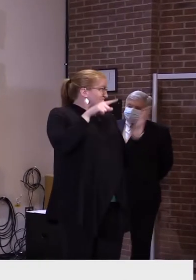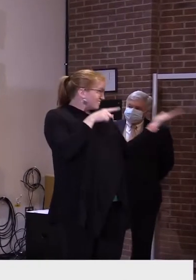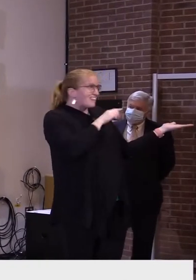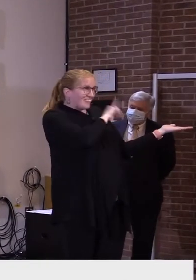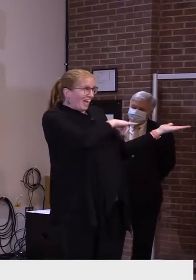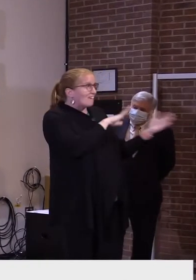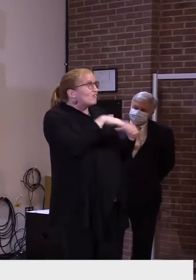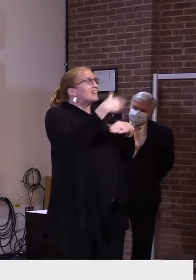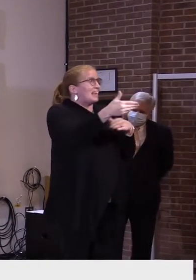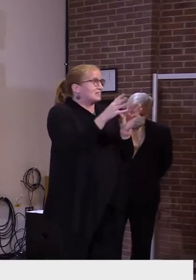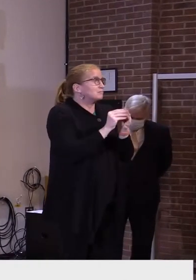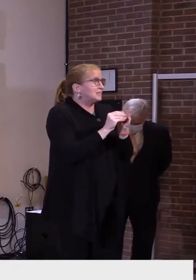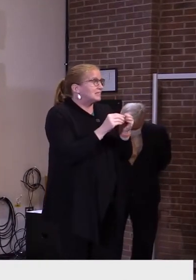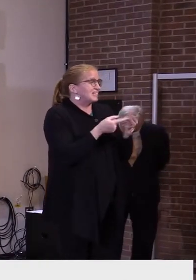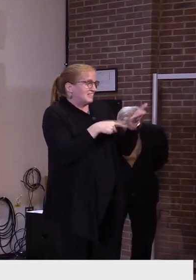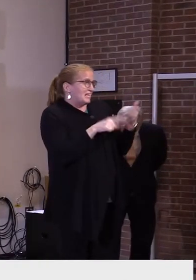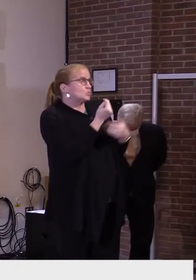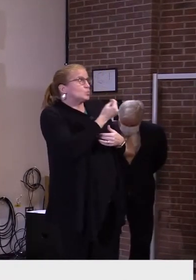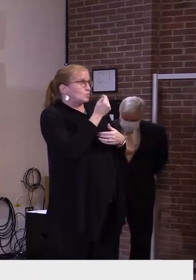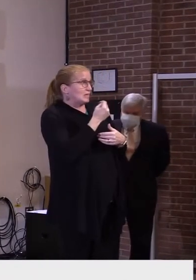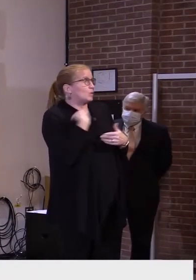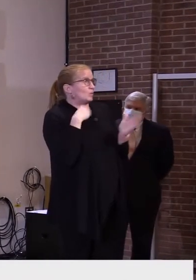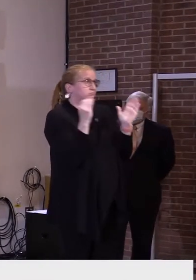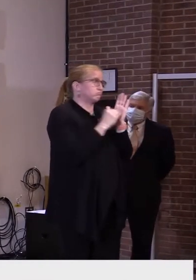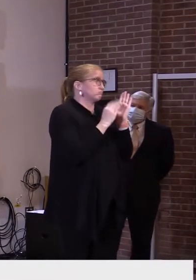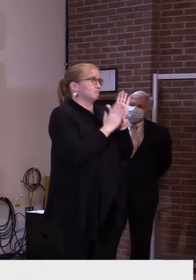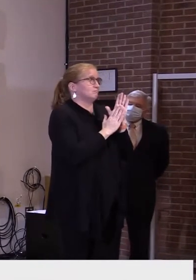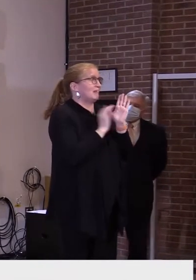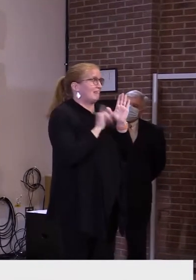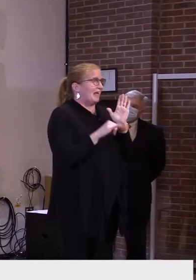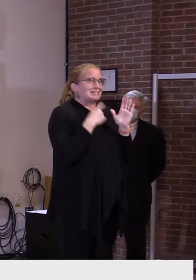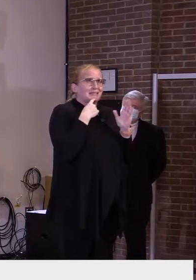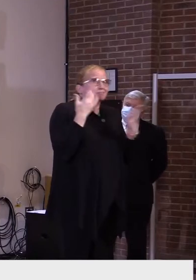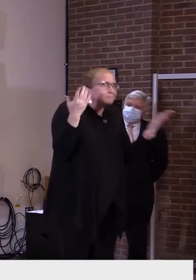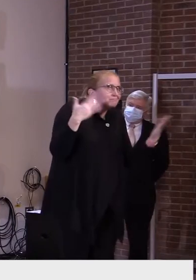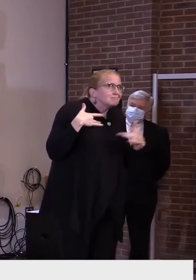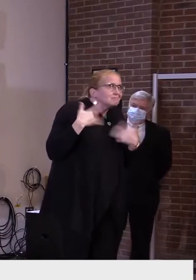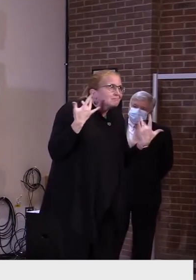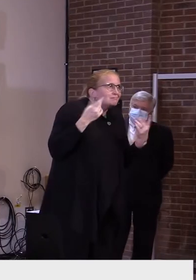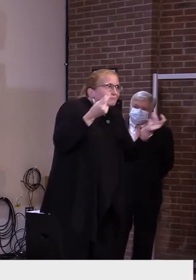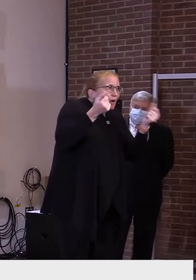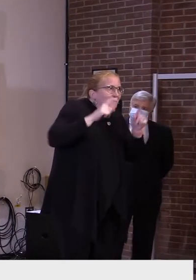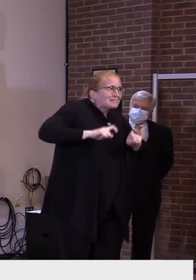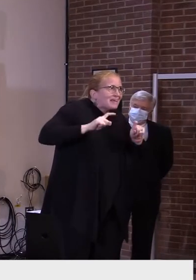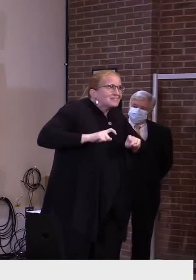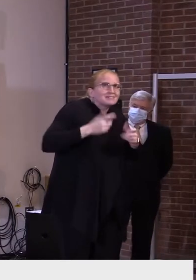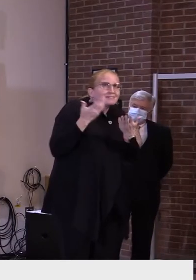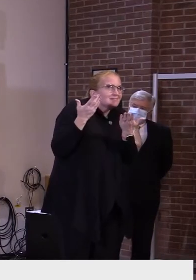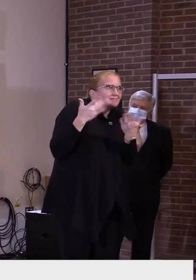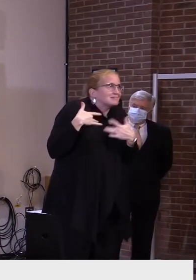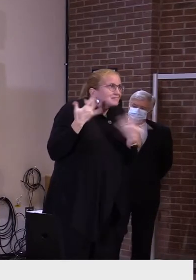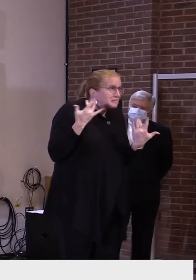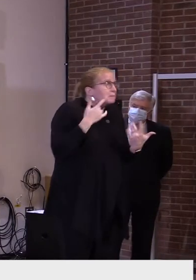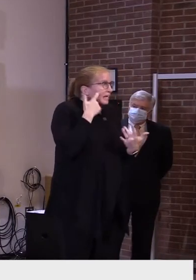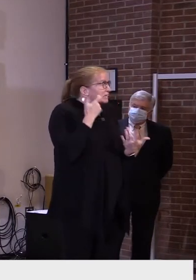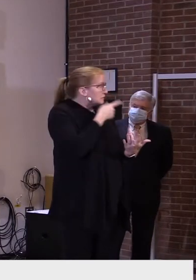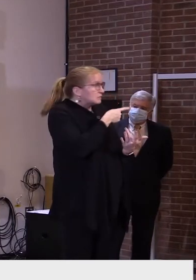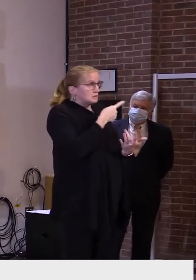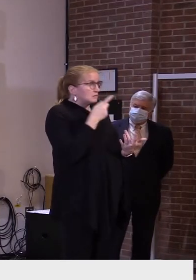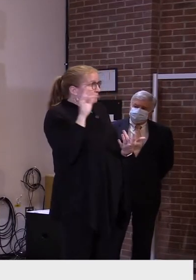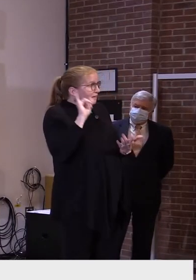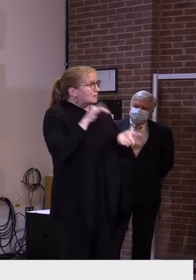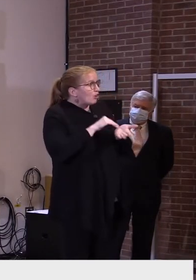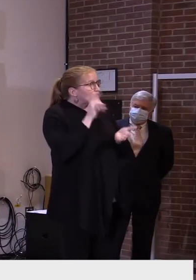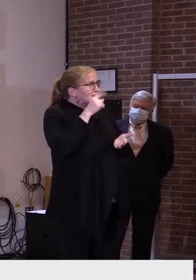next meeting next Tuesday, so that we can ask them where we're at, because we do see this. I don't dispute anything that Dr.